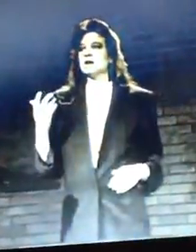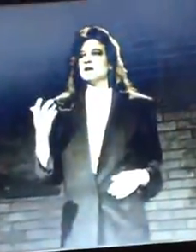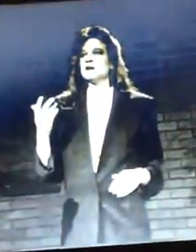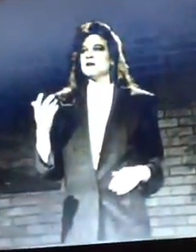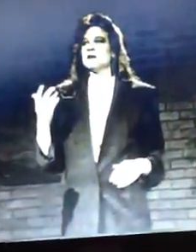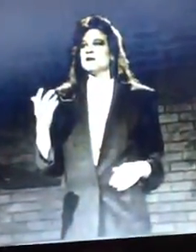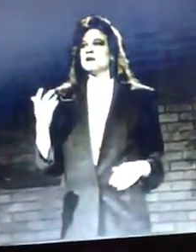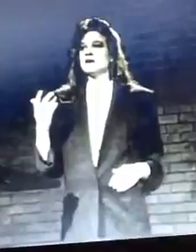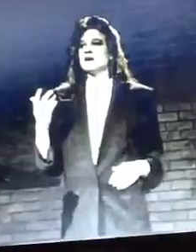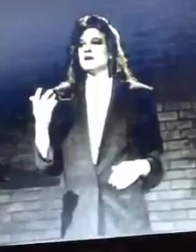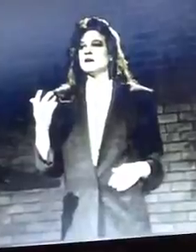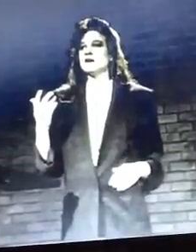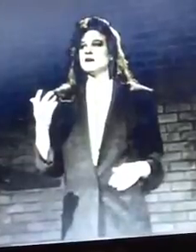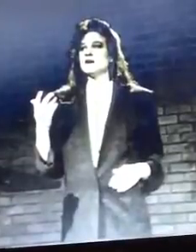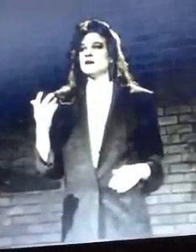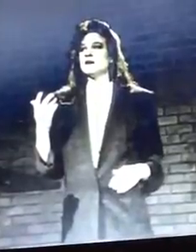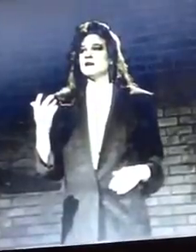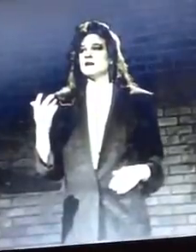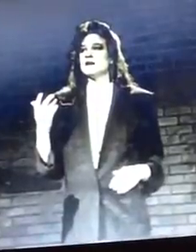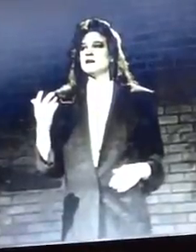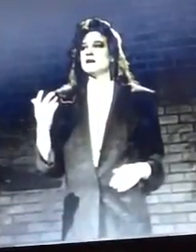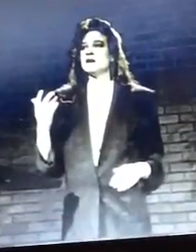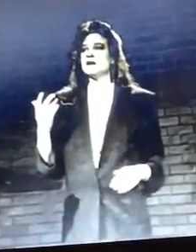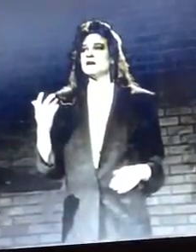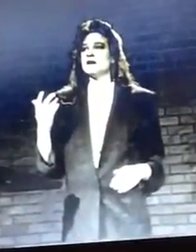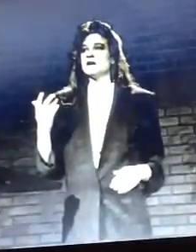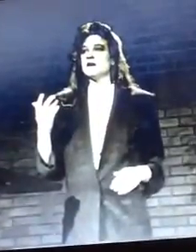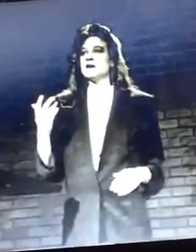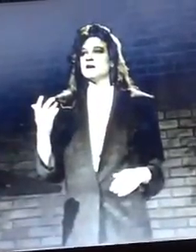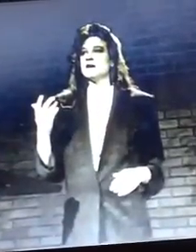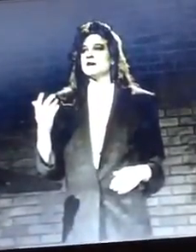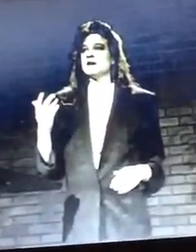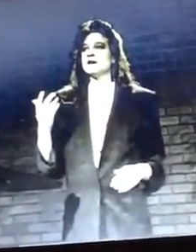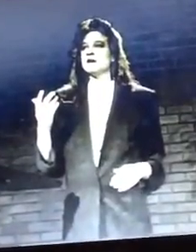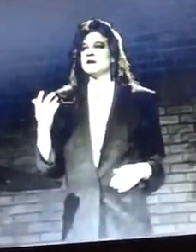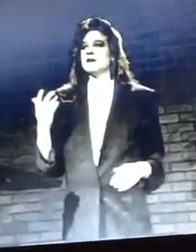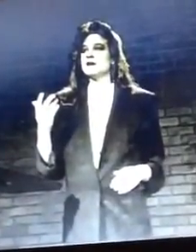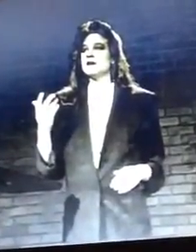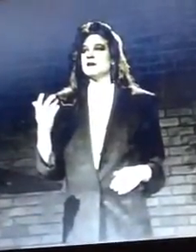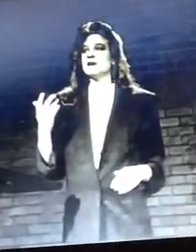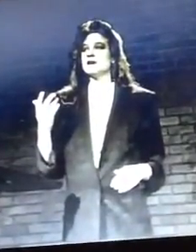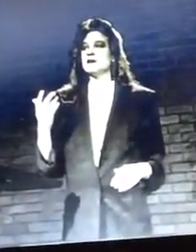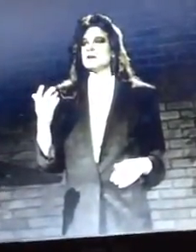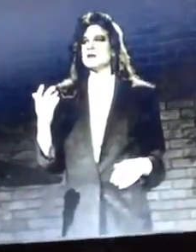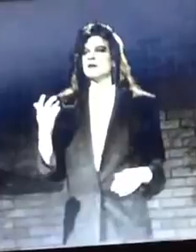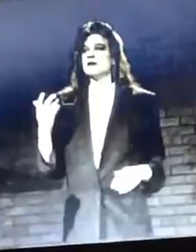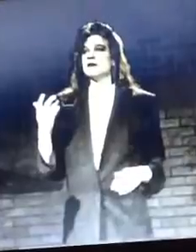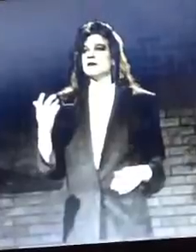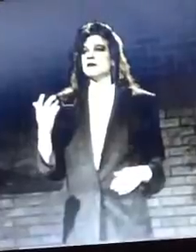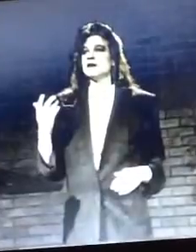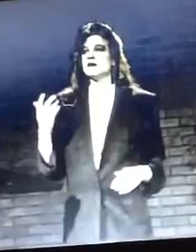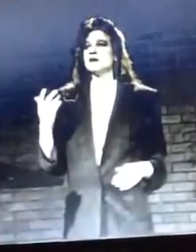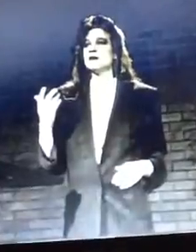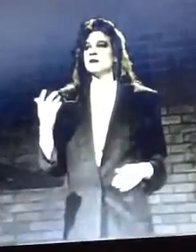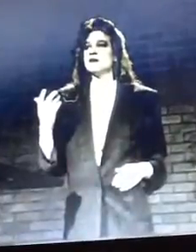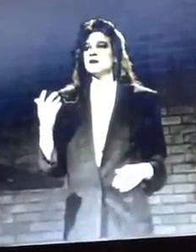Another example of reasonable accommodation would, let's say someone is in a wheelchair and their desk is either too low or too high